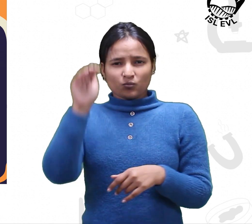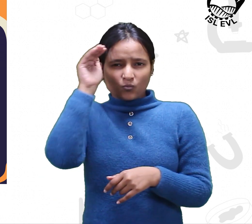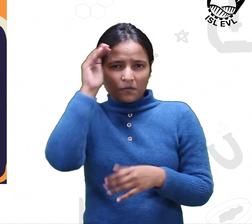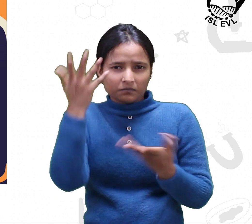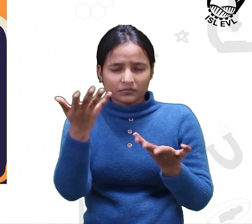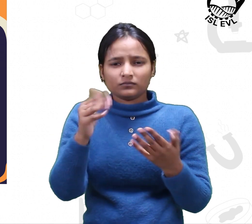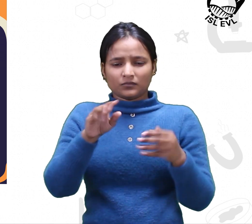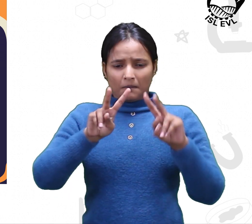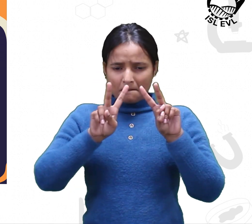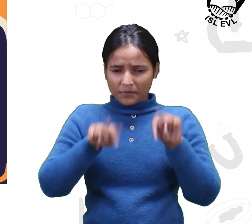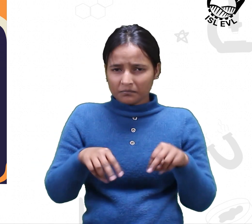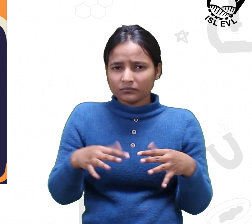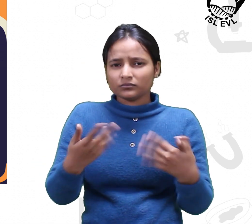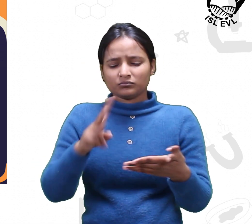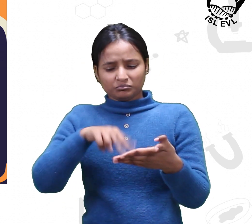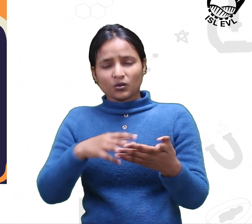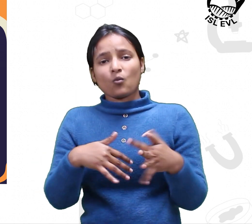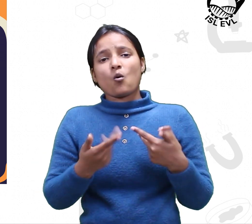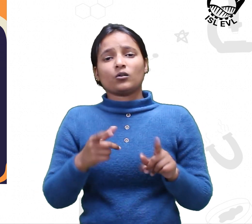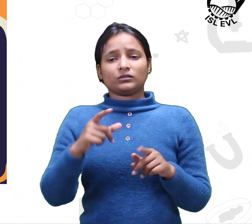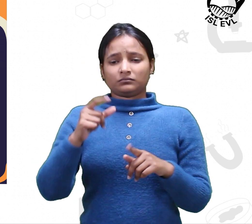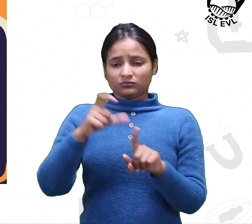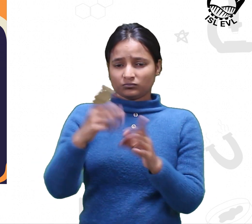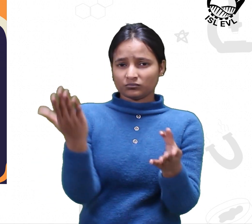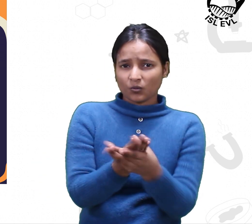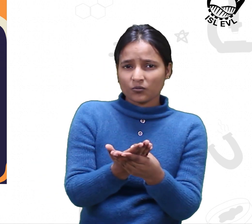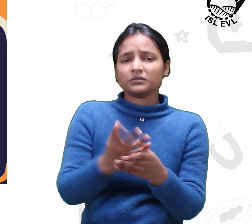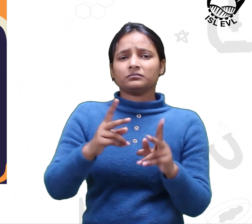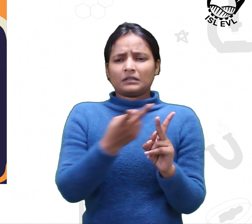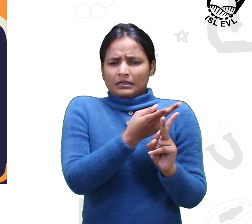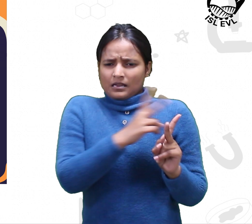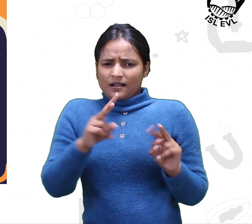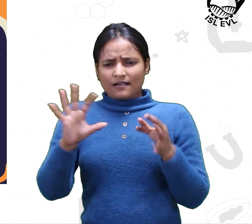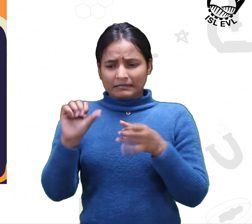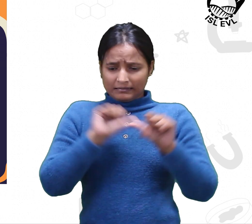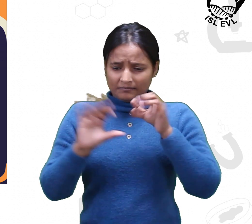science documentaries. So if you just go ahead and read and watch,